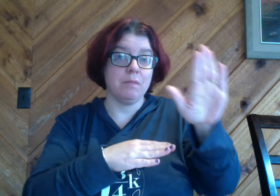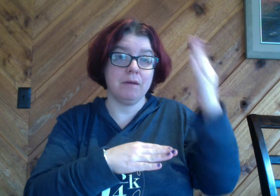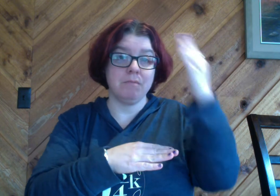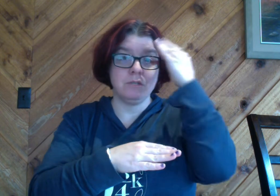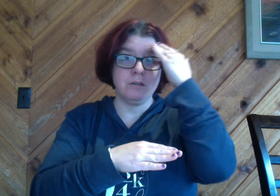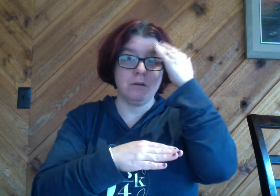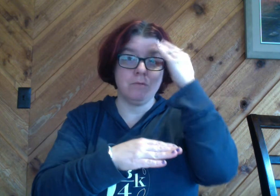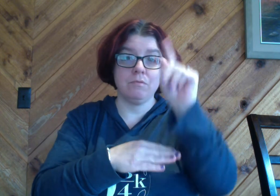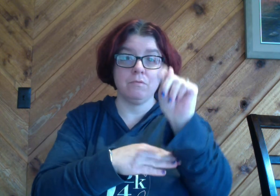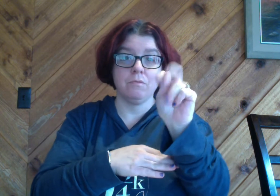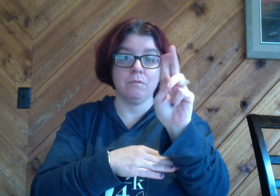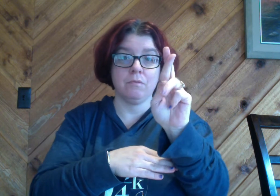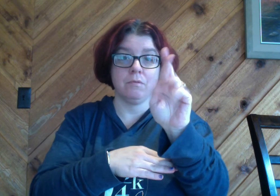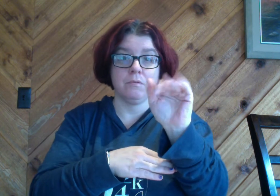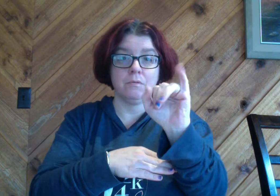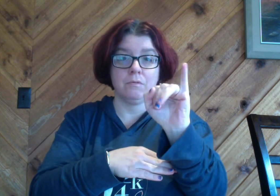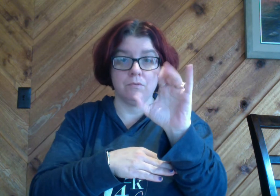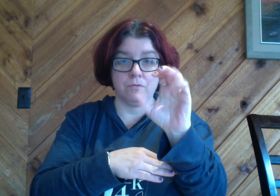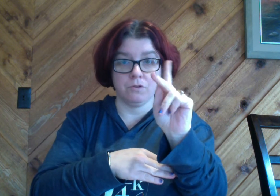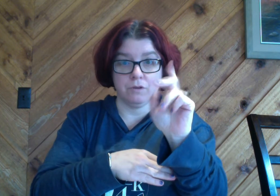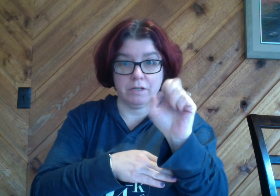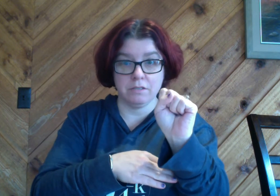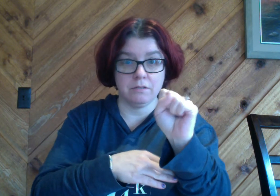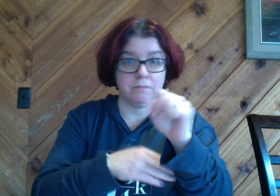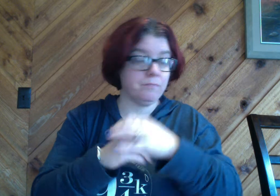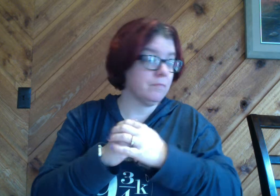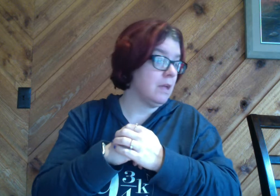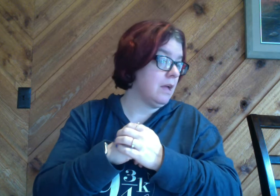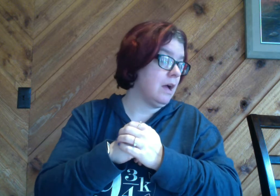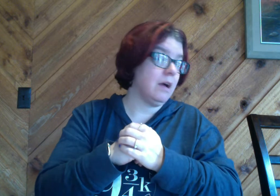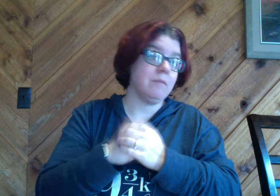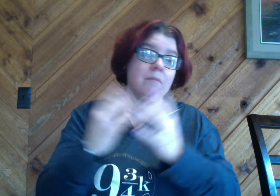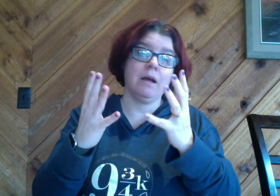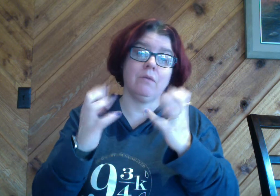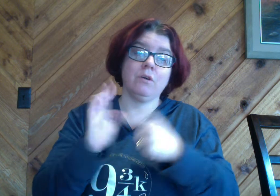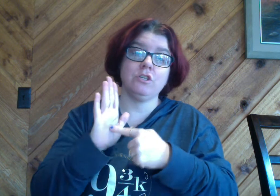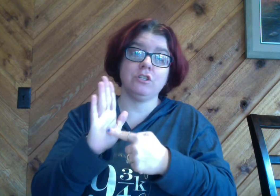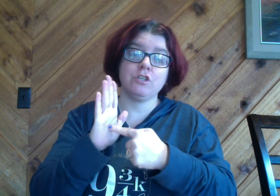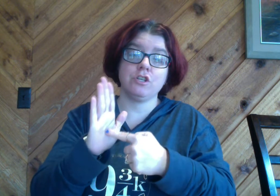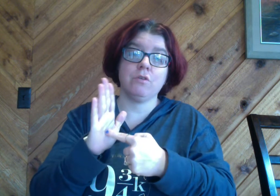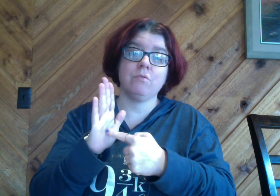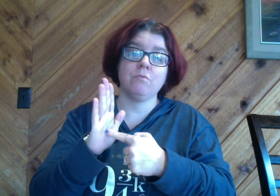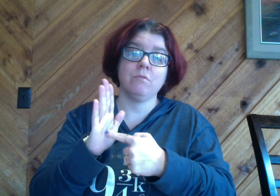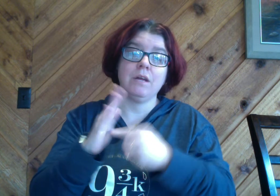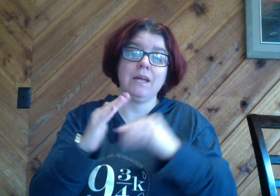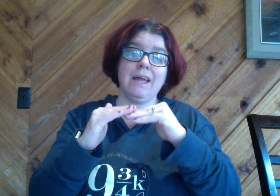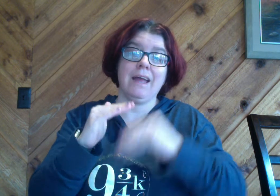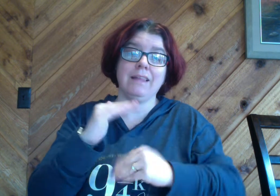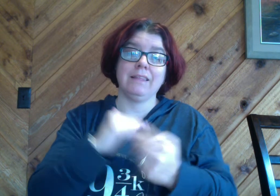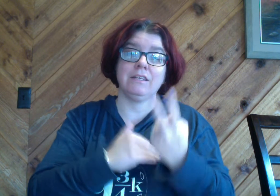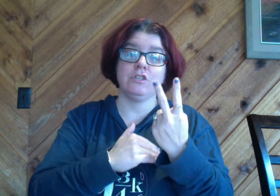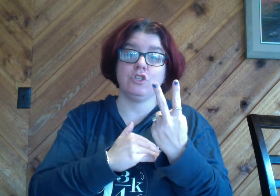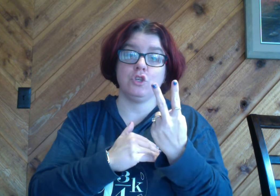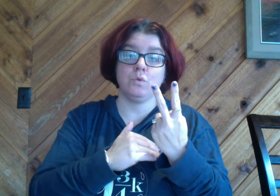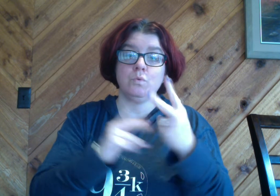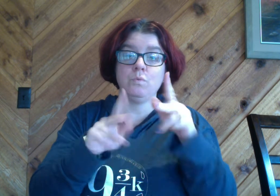them to know for tricks. I want you to show at least 2 of